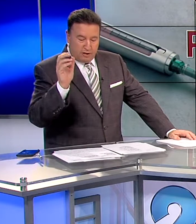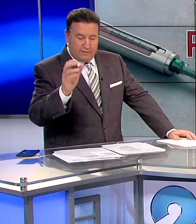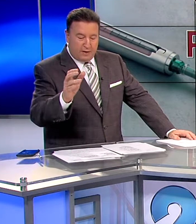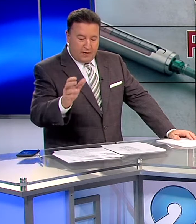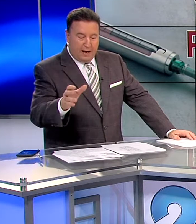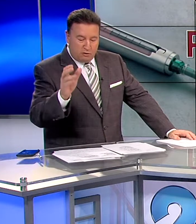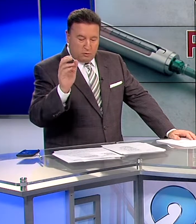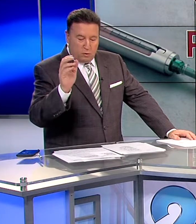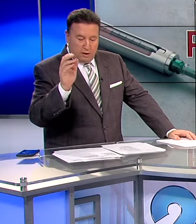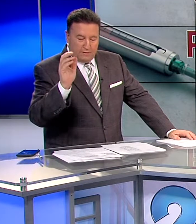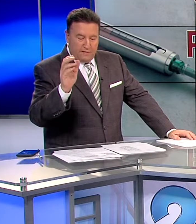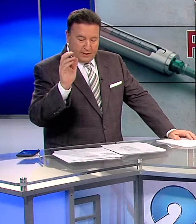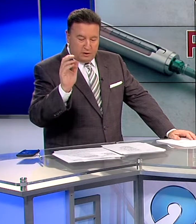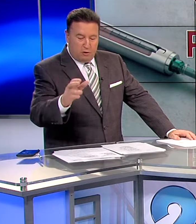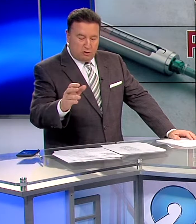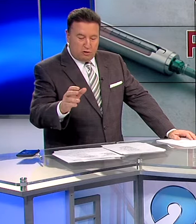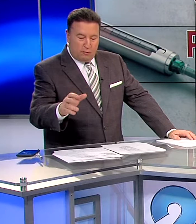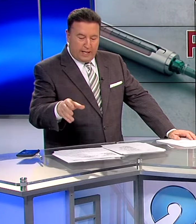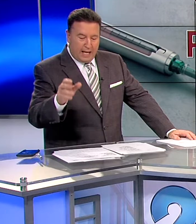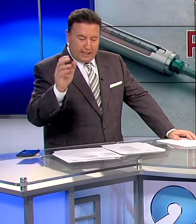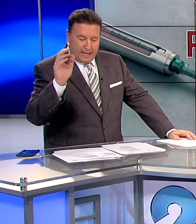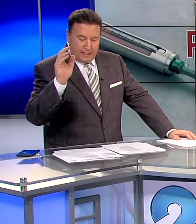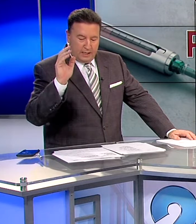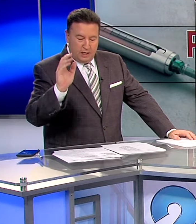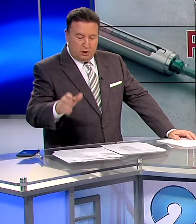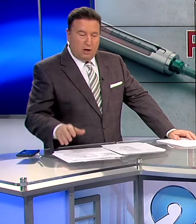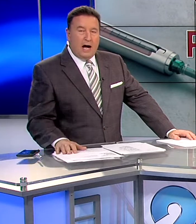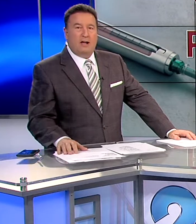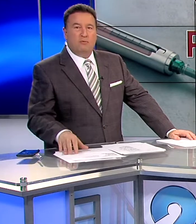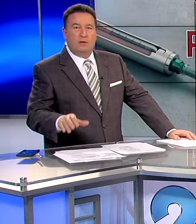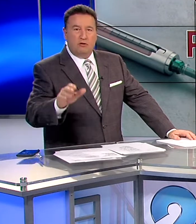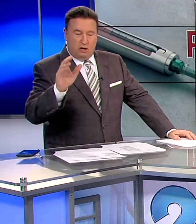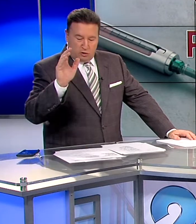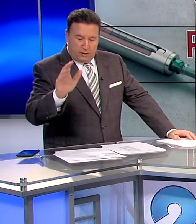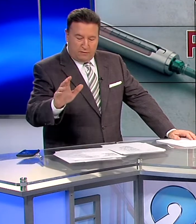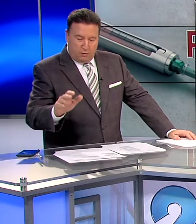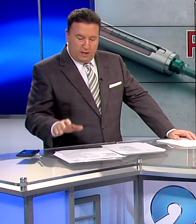270,150 doses already allocated to our hospitals, our 24